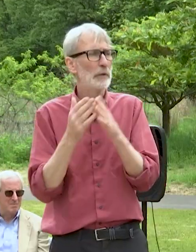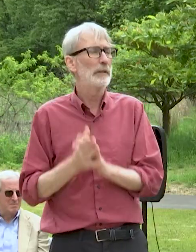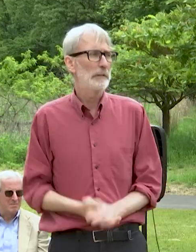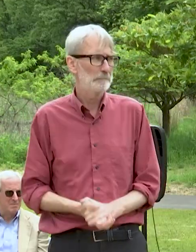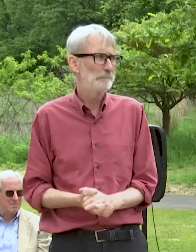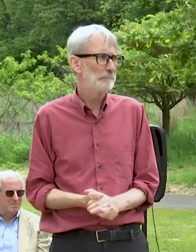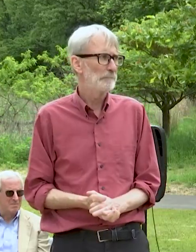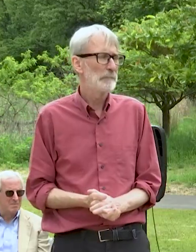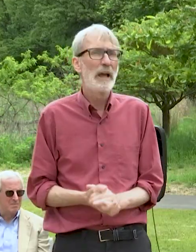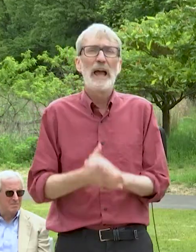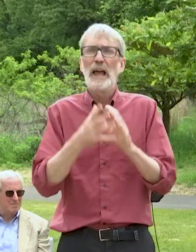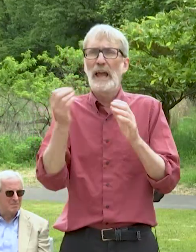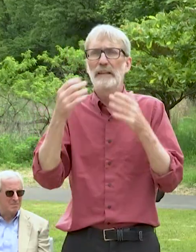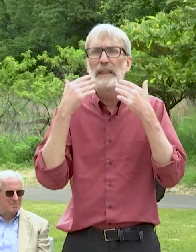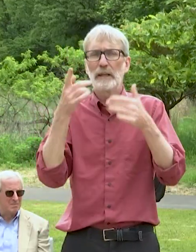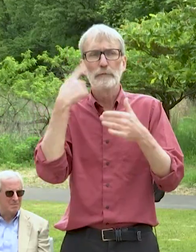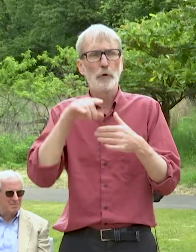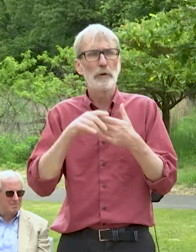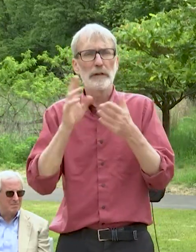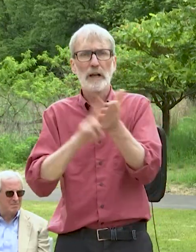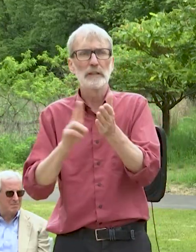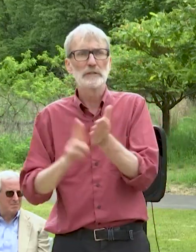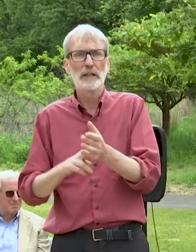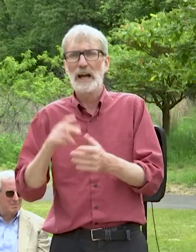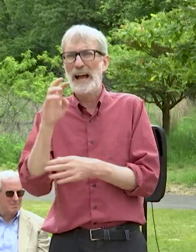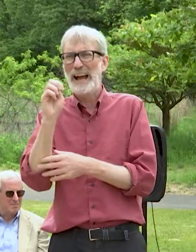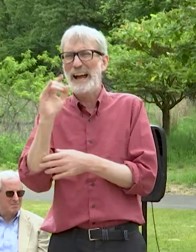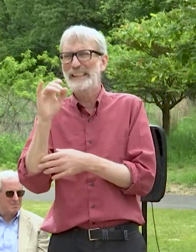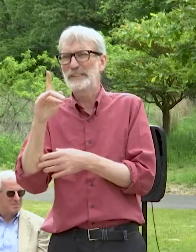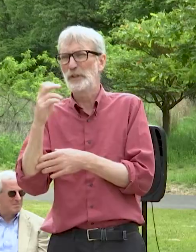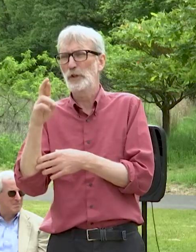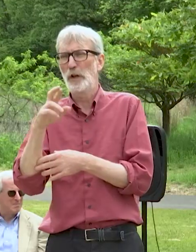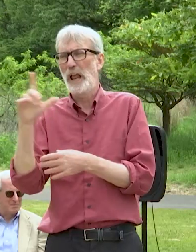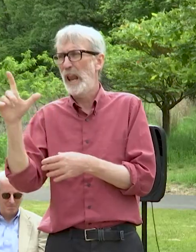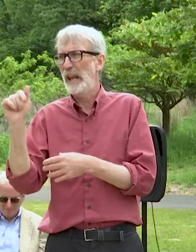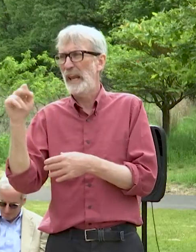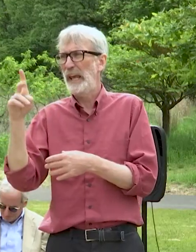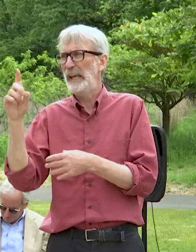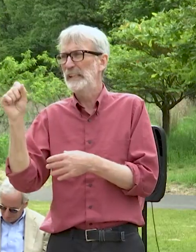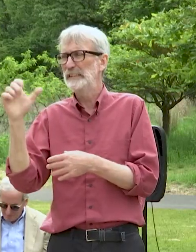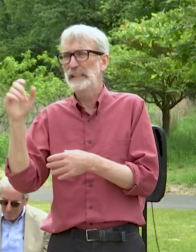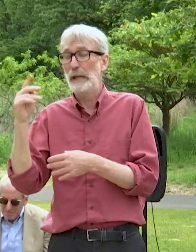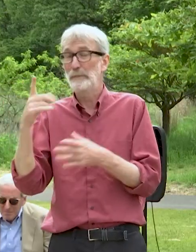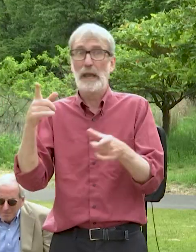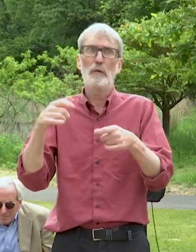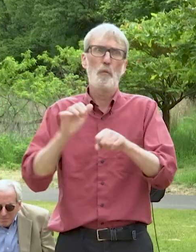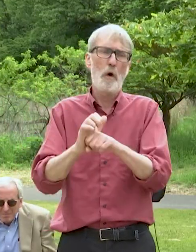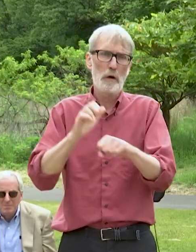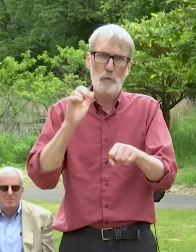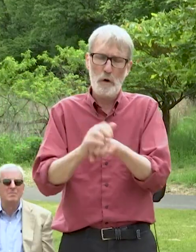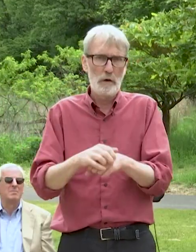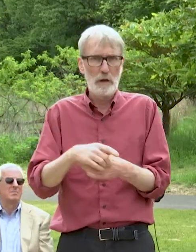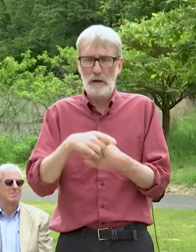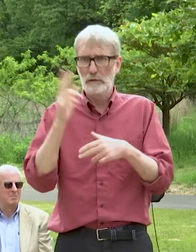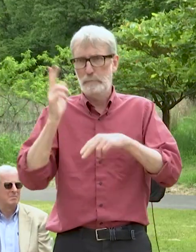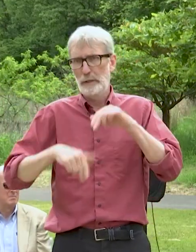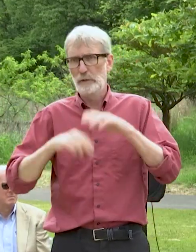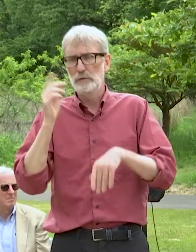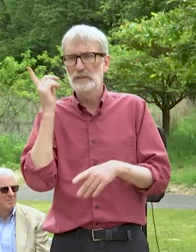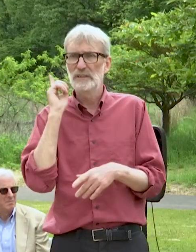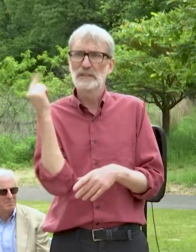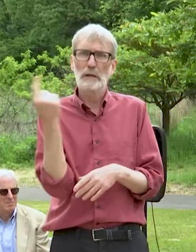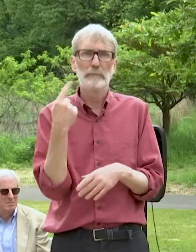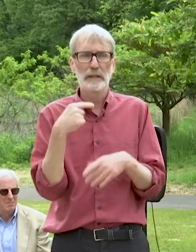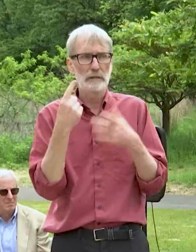Also, thank you to our equally talented contractor, Eisler Landscapes, whose team worked painstakingly to build something with excellence